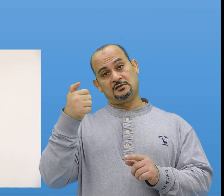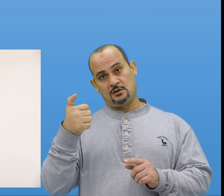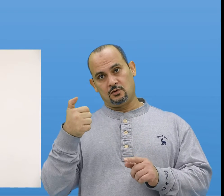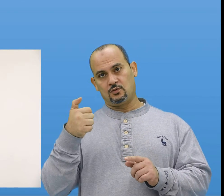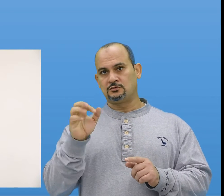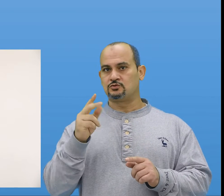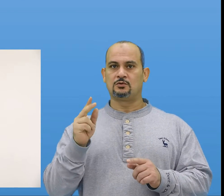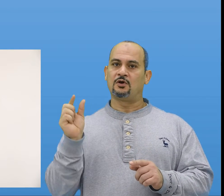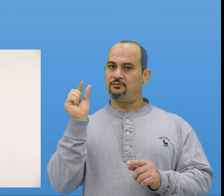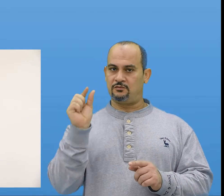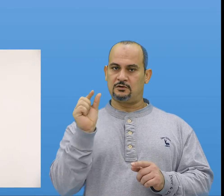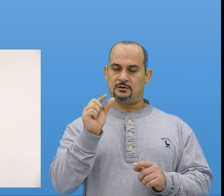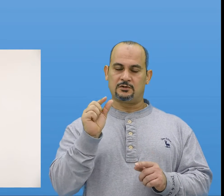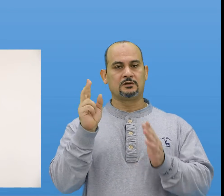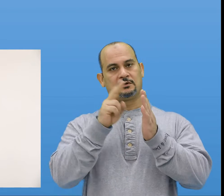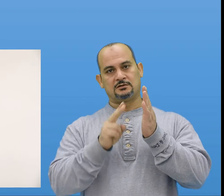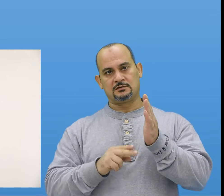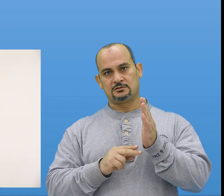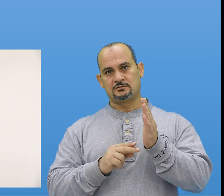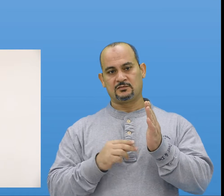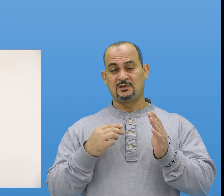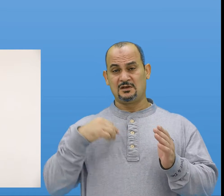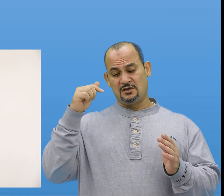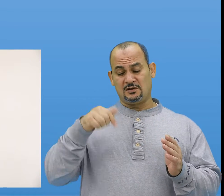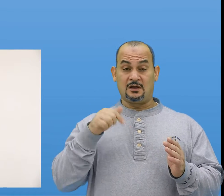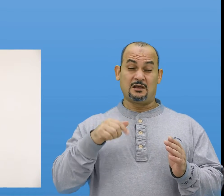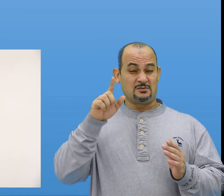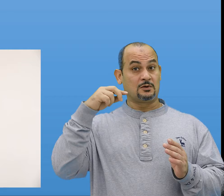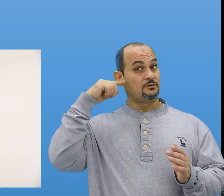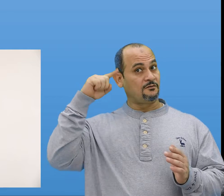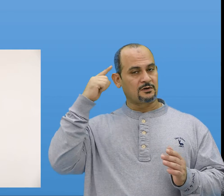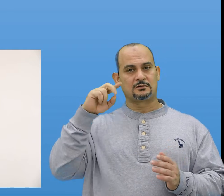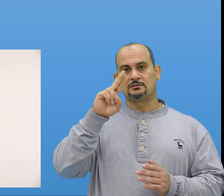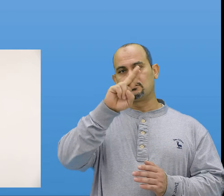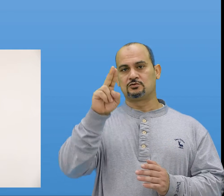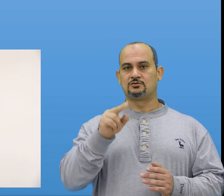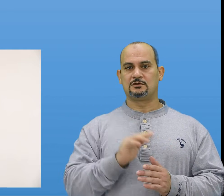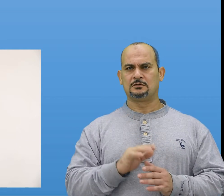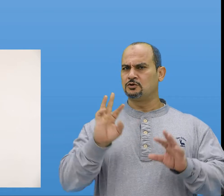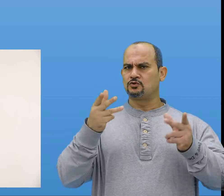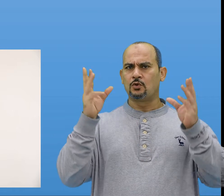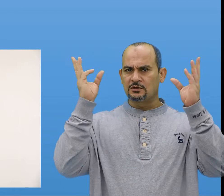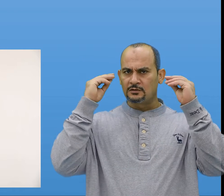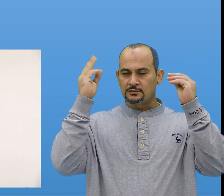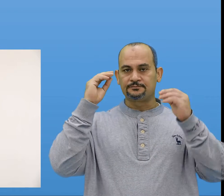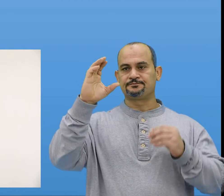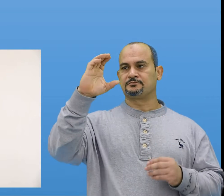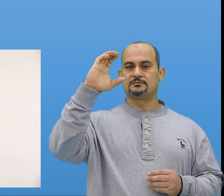these festivals and what are the types of festivals that we enjoy and have in our country. In this unit, we'll start with